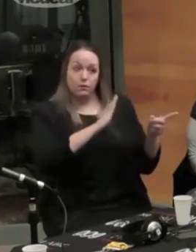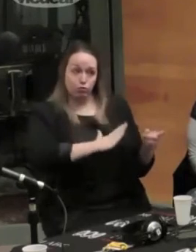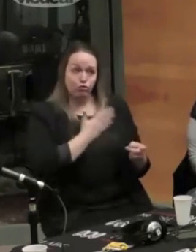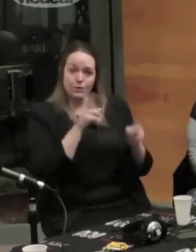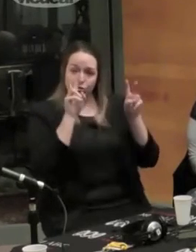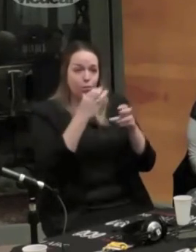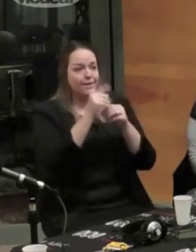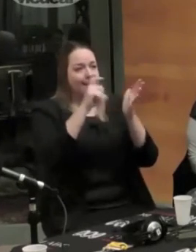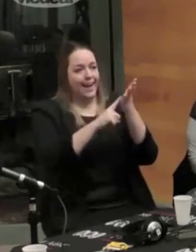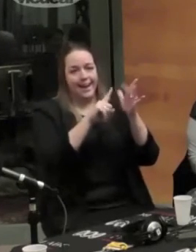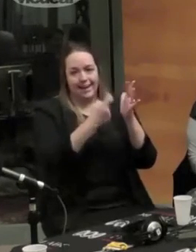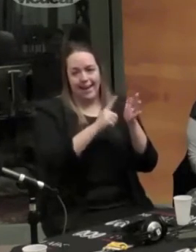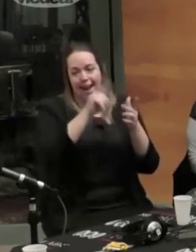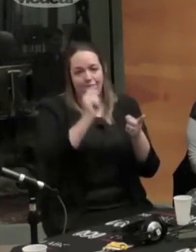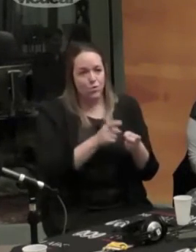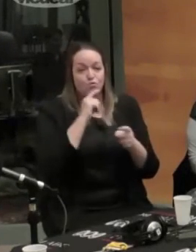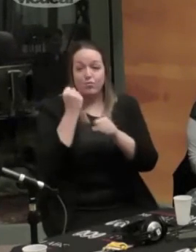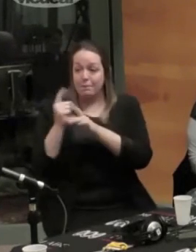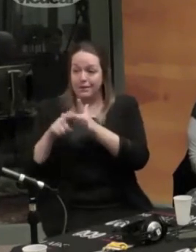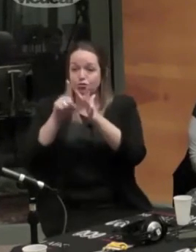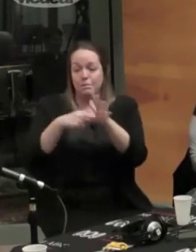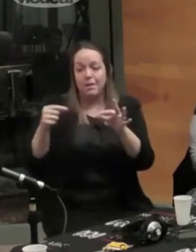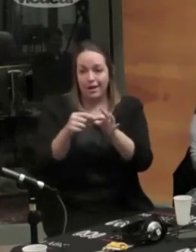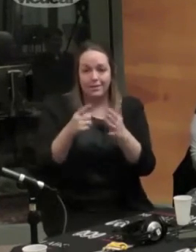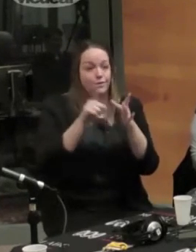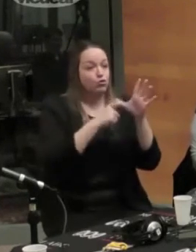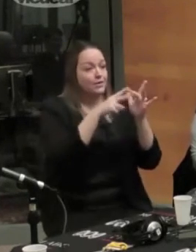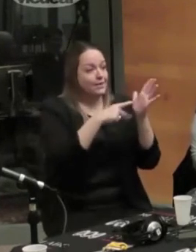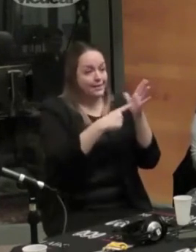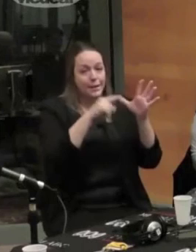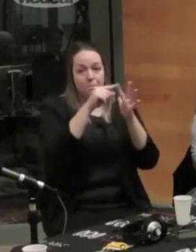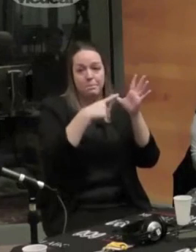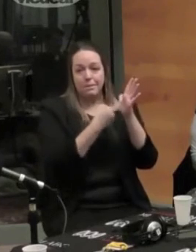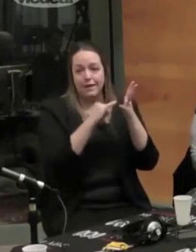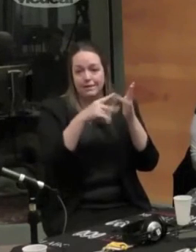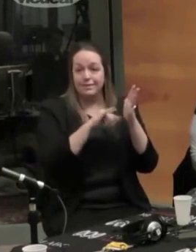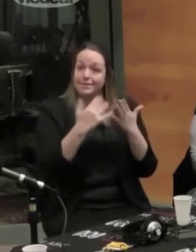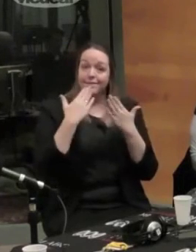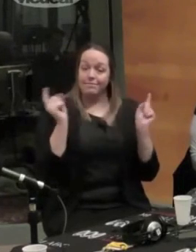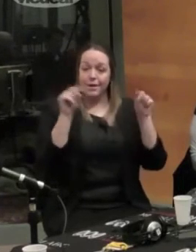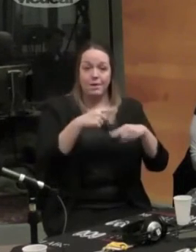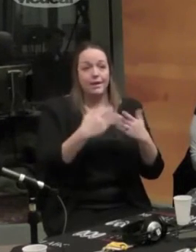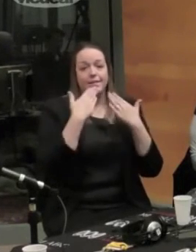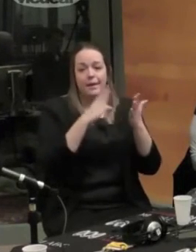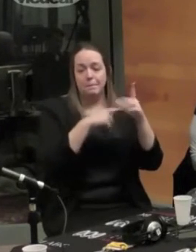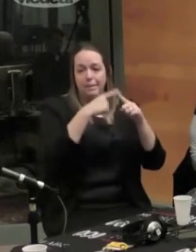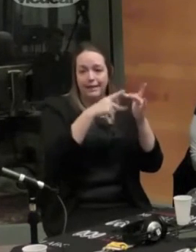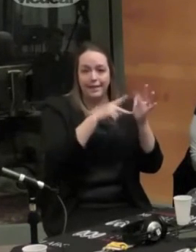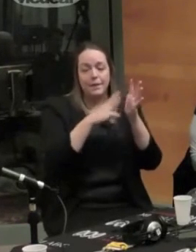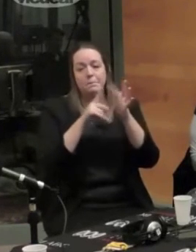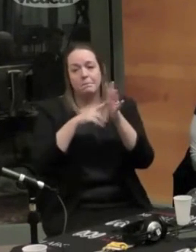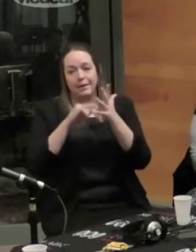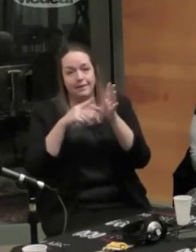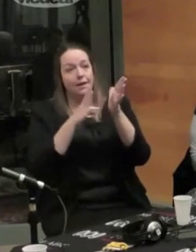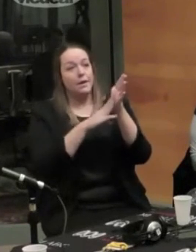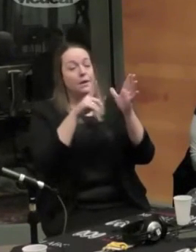with Claire on the radio this afternoon. Graham Innes, Jen Blythe, Jacinta Parsons, thank you all for coming, and our thanks to Maxine, Melissa, Michael and Niaz